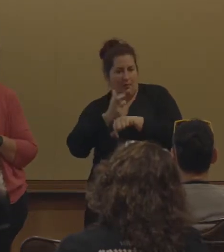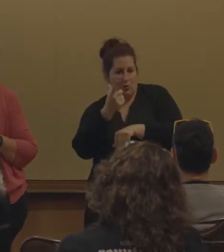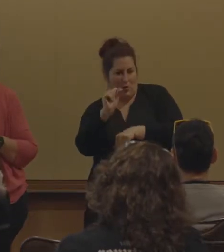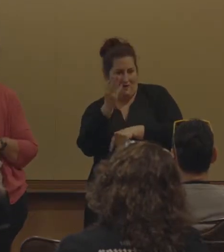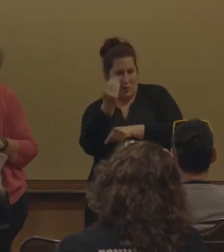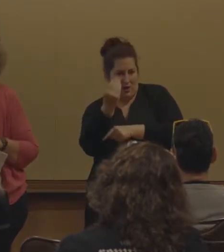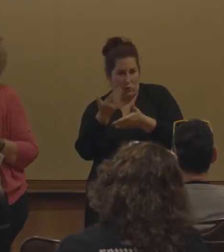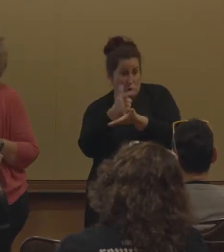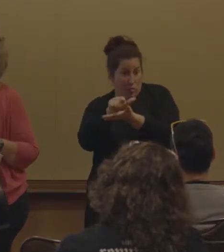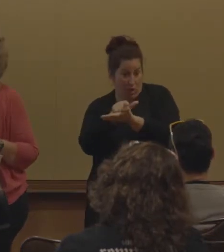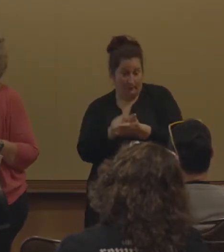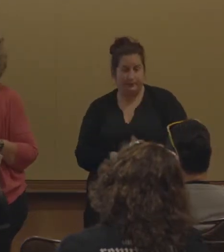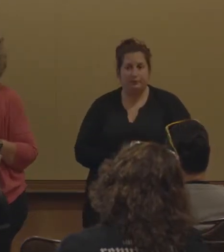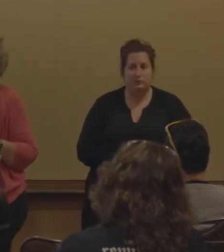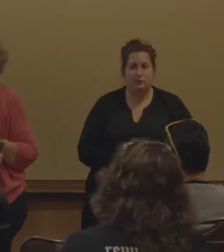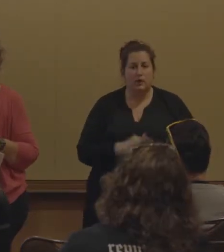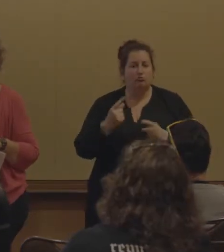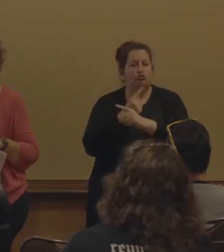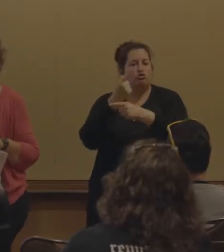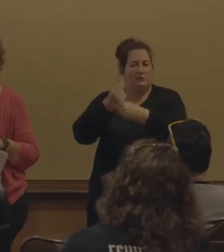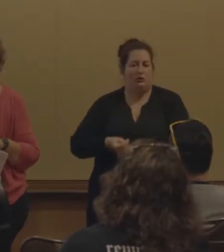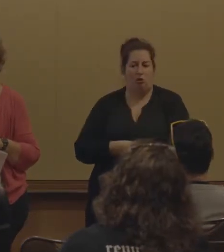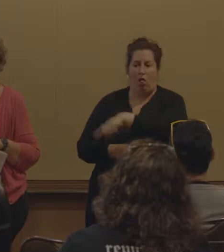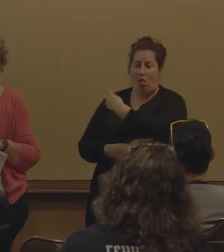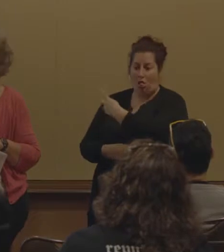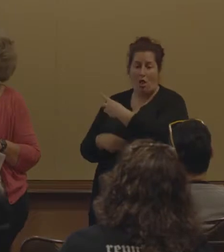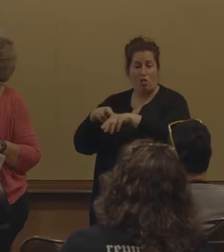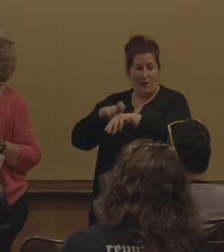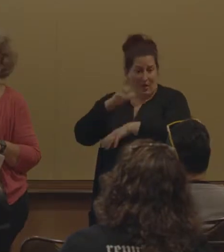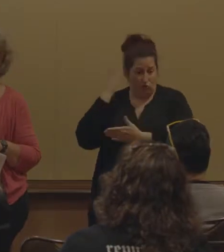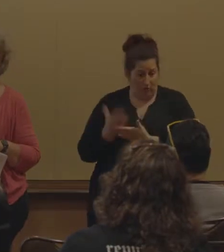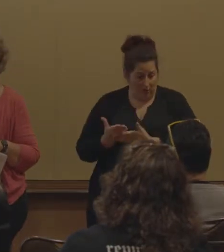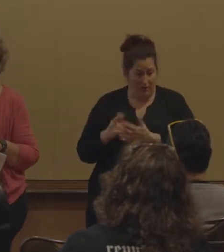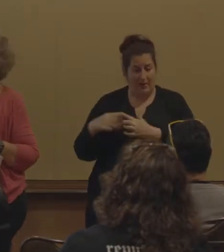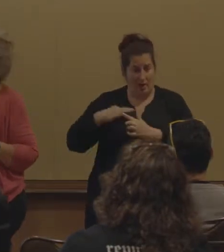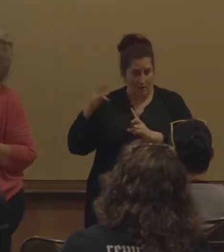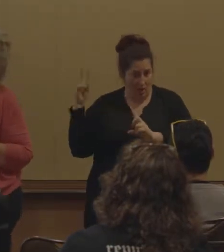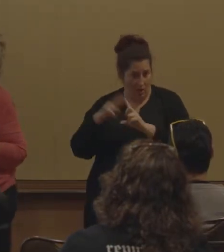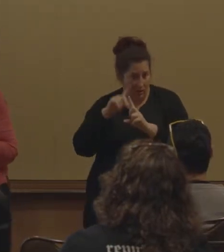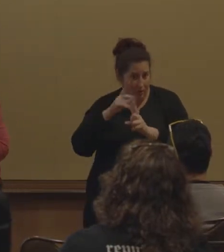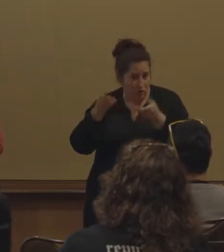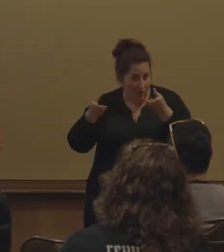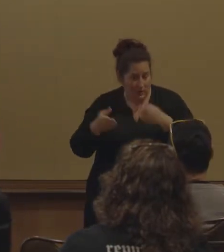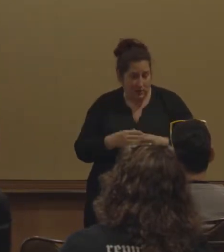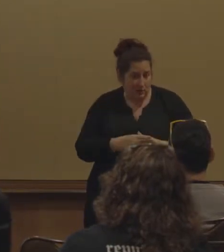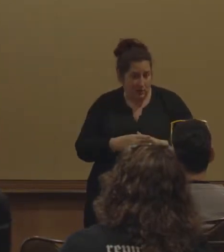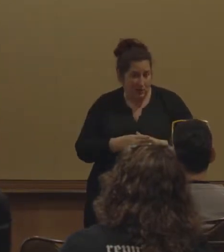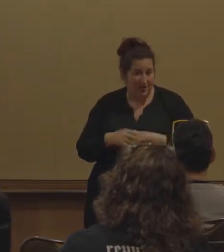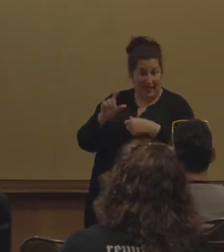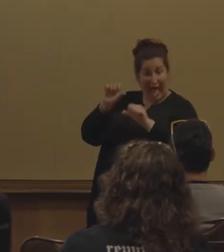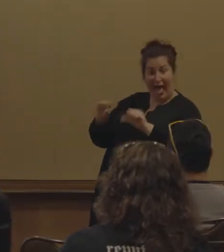2014, okay? So with the traditional, a referral comes in the office, they apply for services. This is where